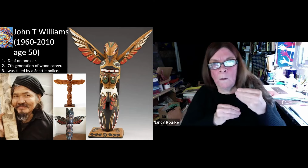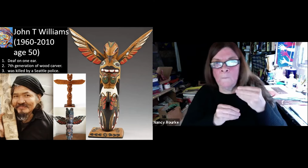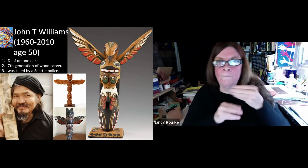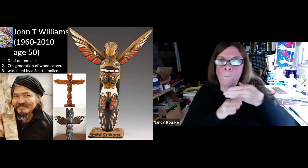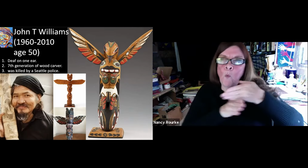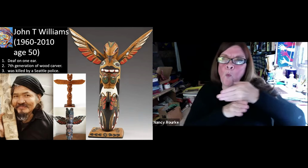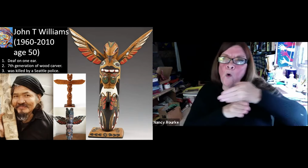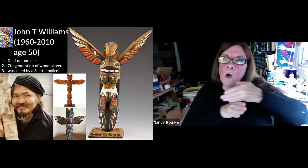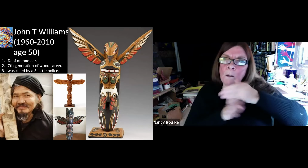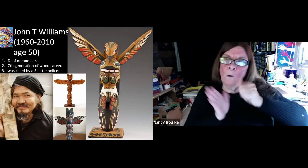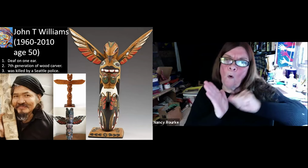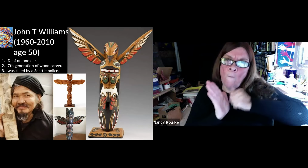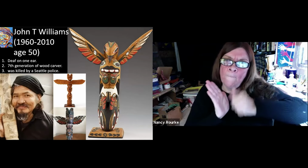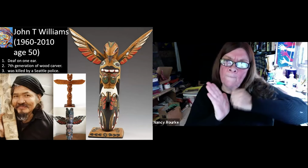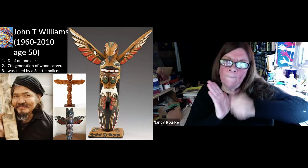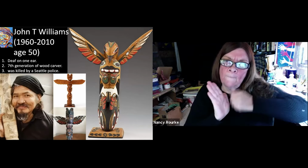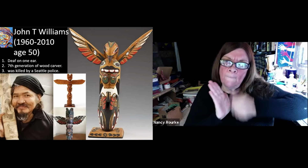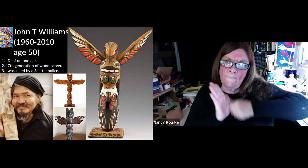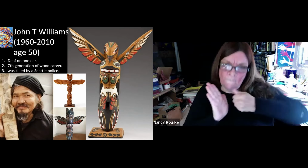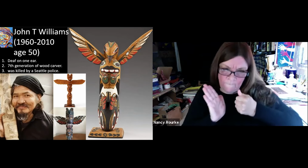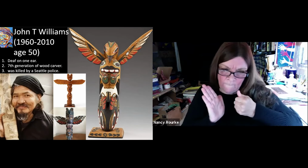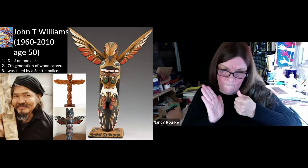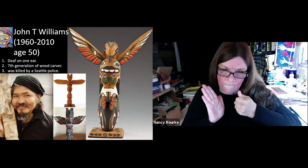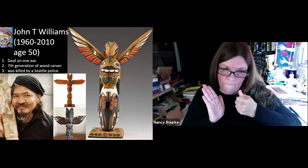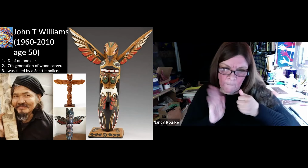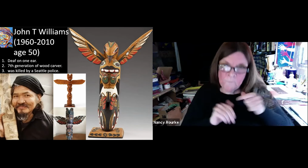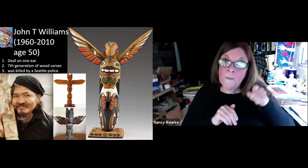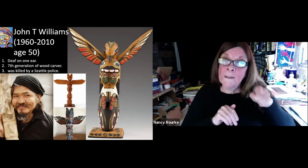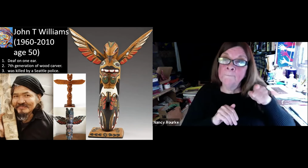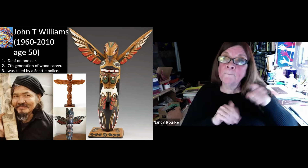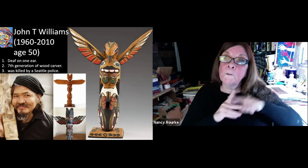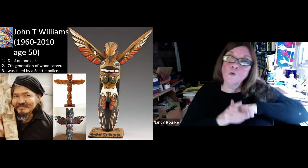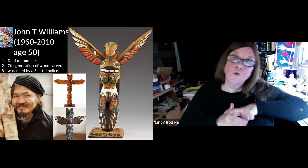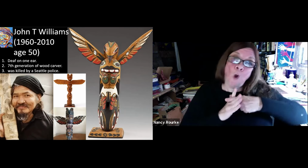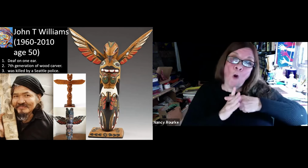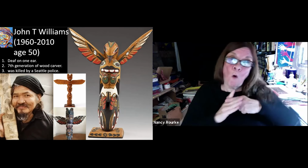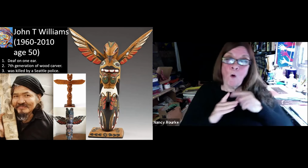And he was a seventh generation woodcarver.